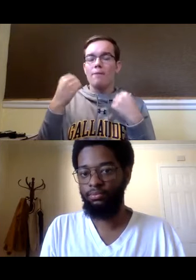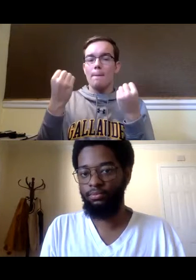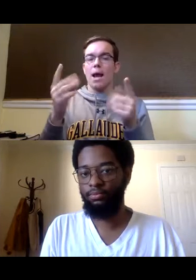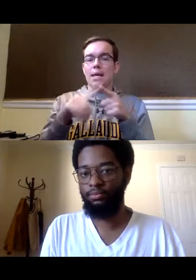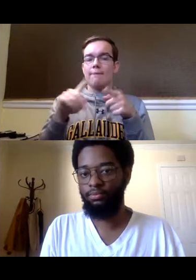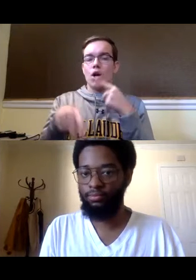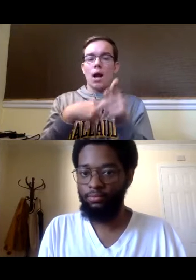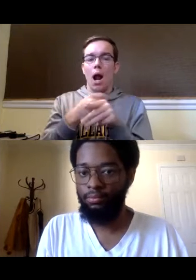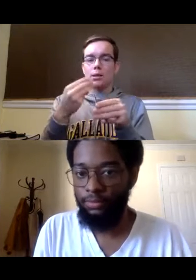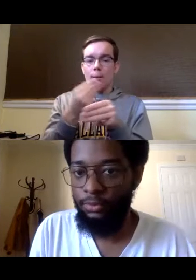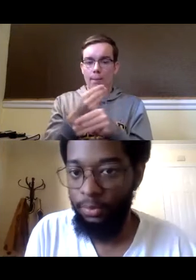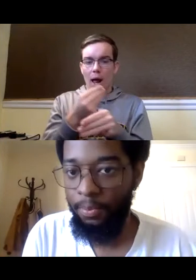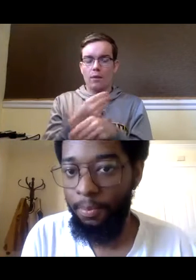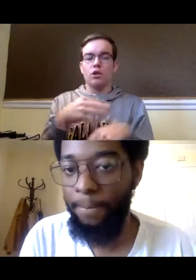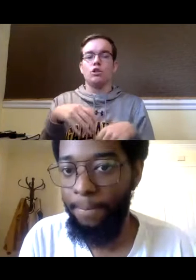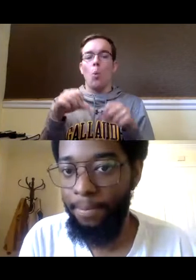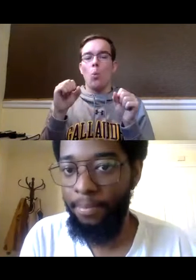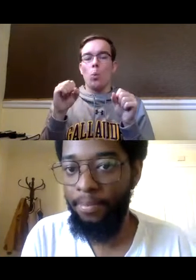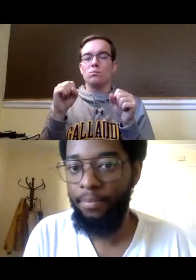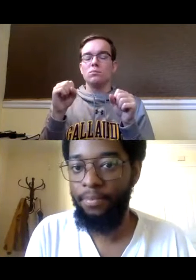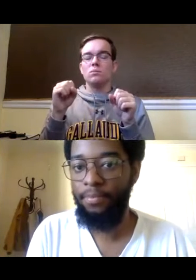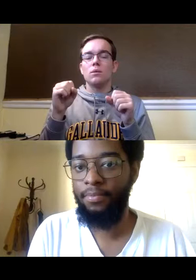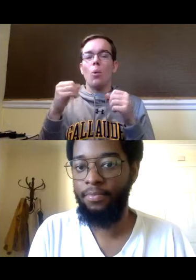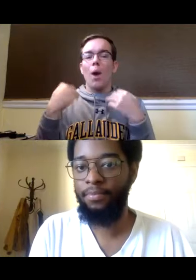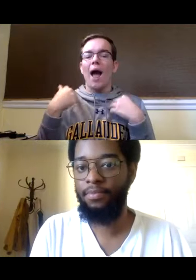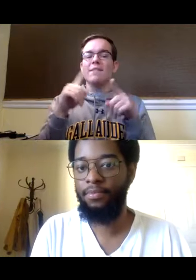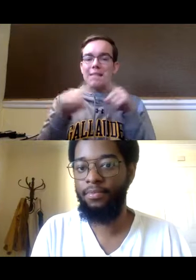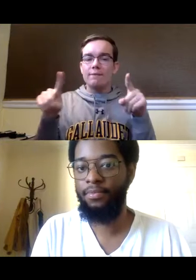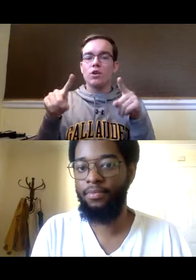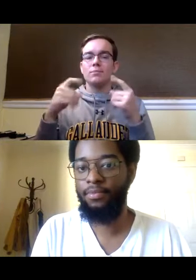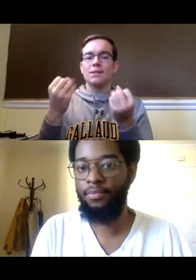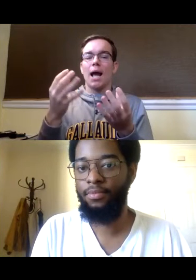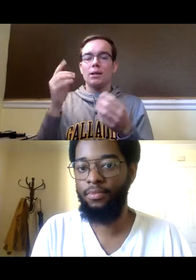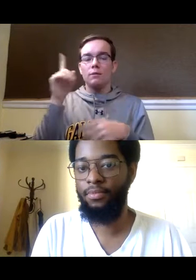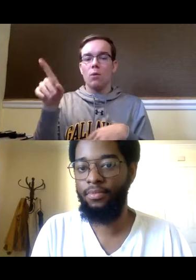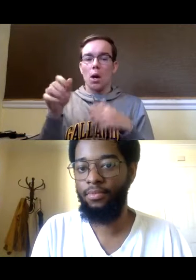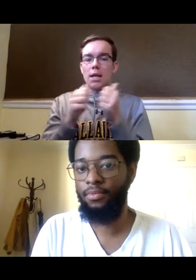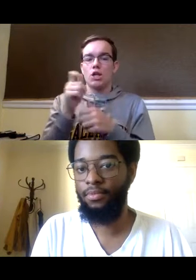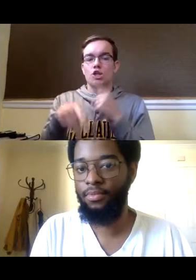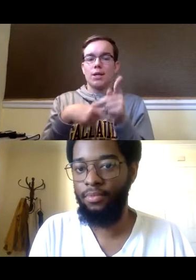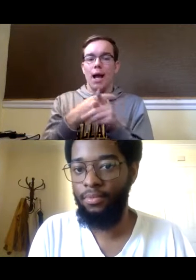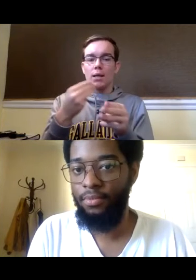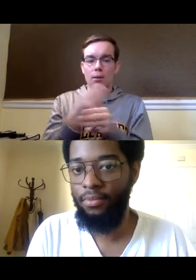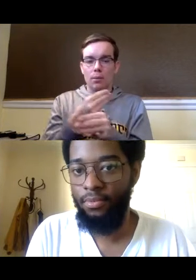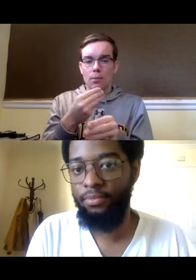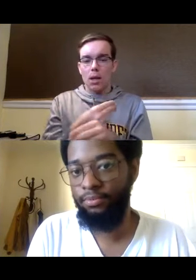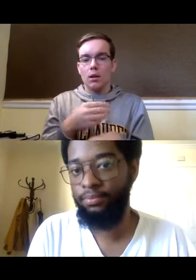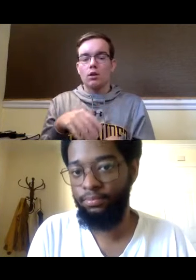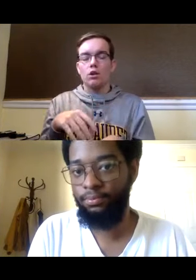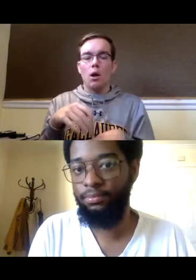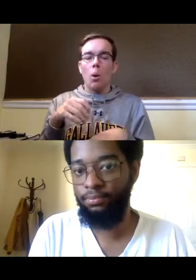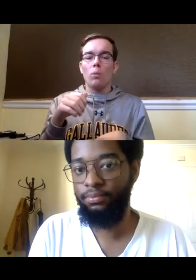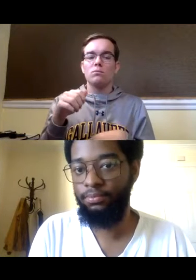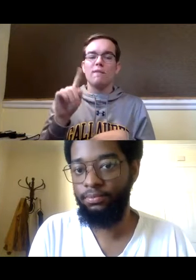But now we have the opportunity to sign different types of math. So there are different signs for